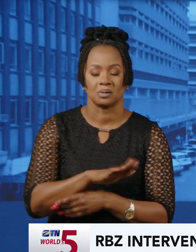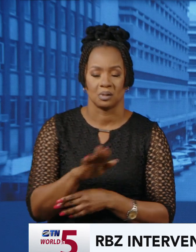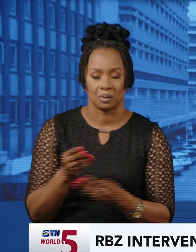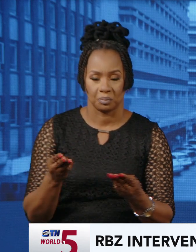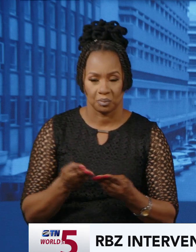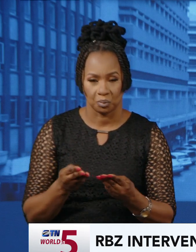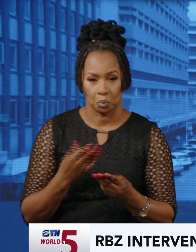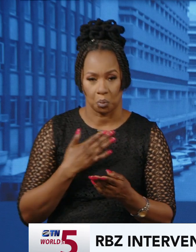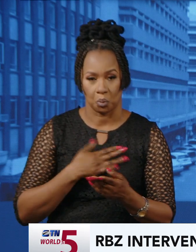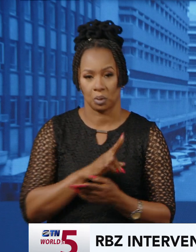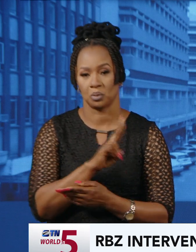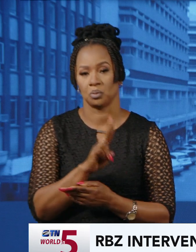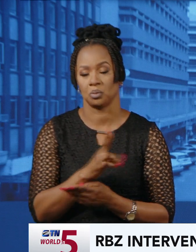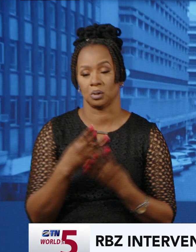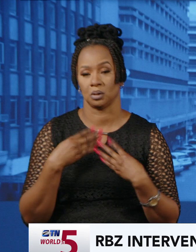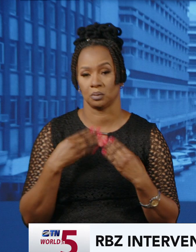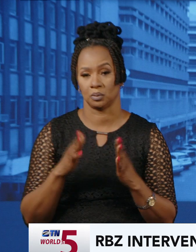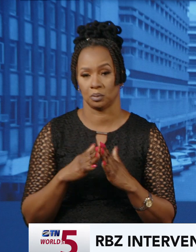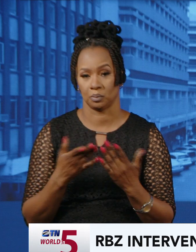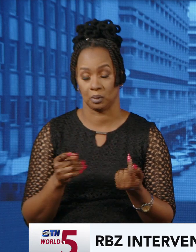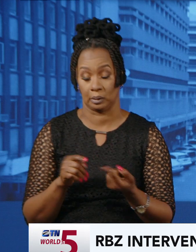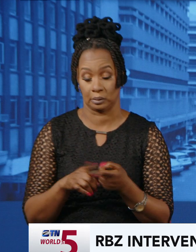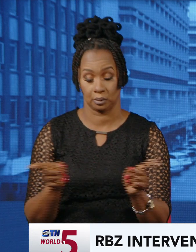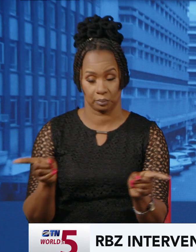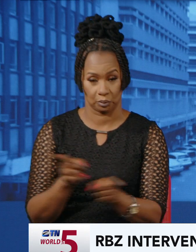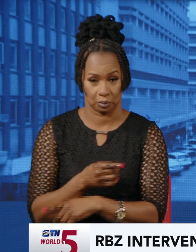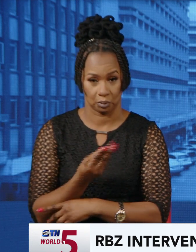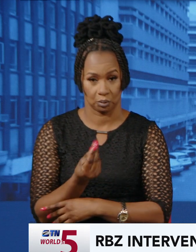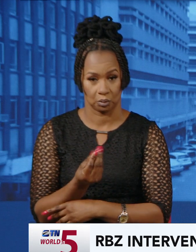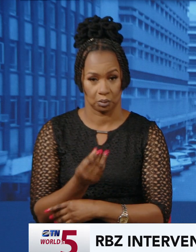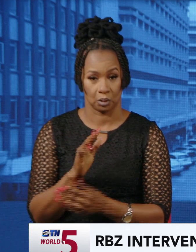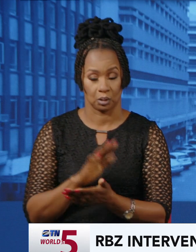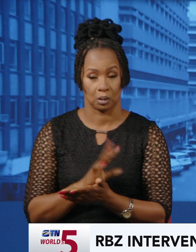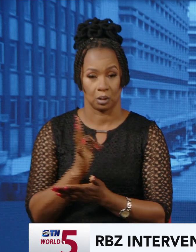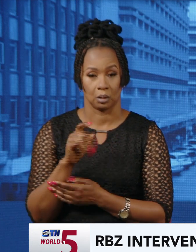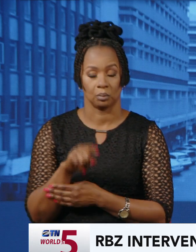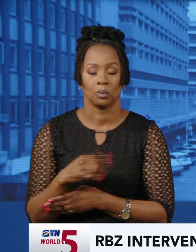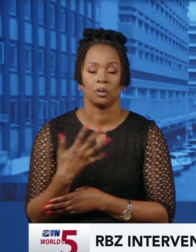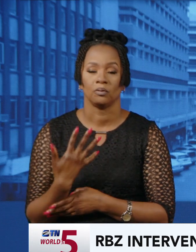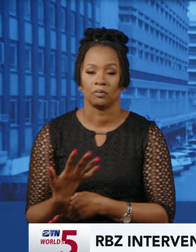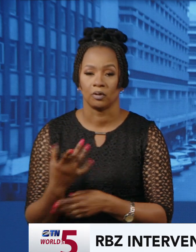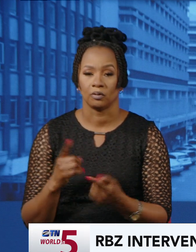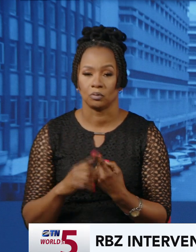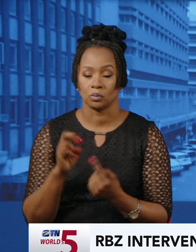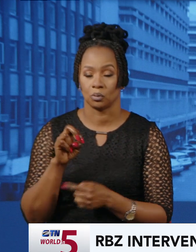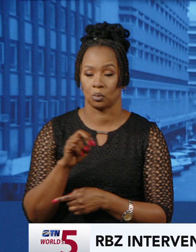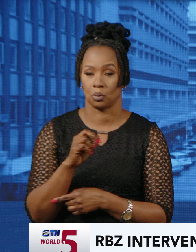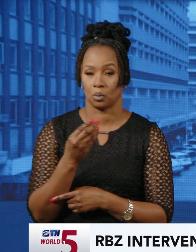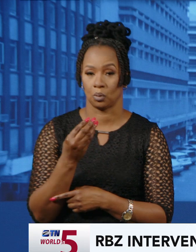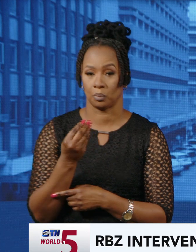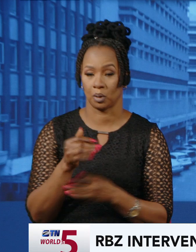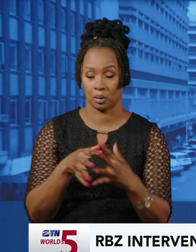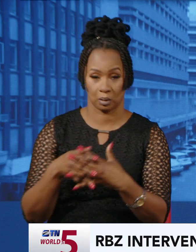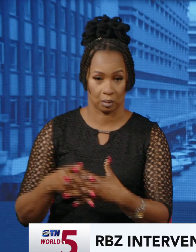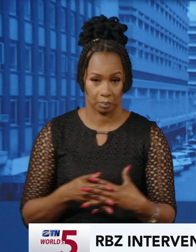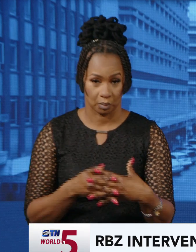market players. The official exchange rate currently stands at 13.58 ZiG to the United States dollar.